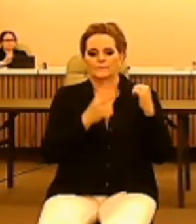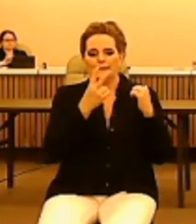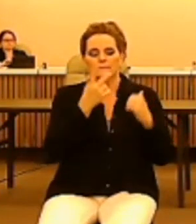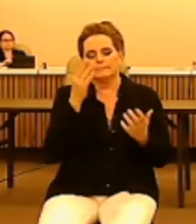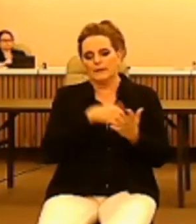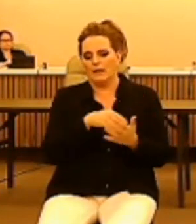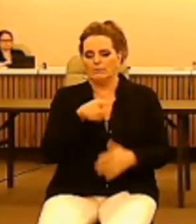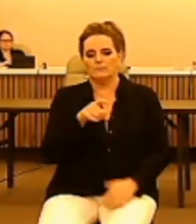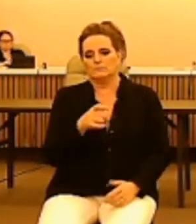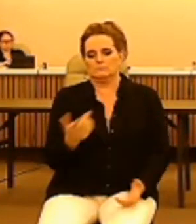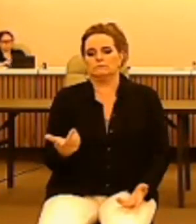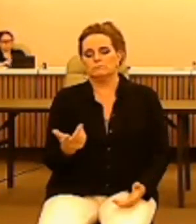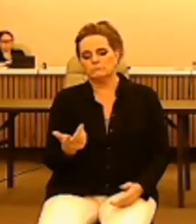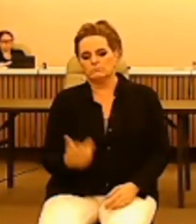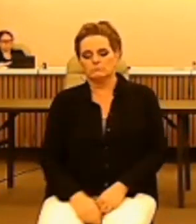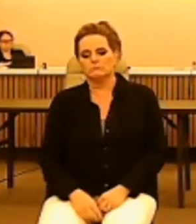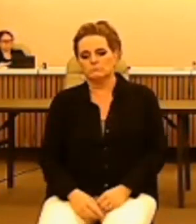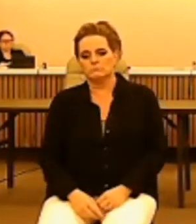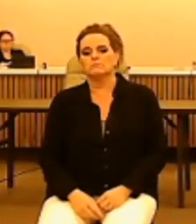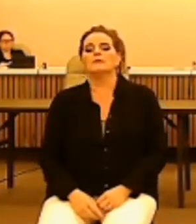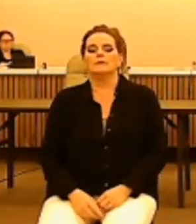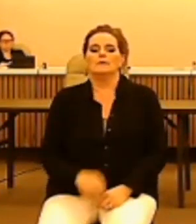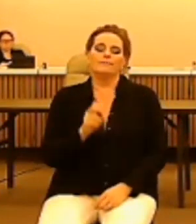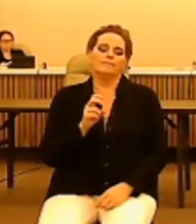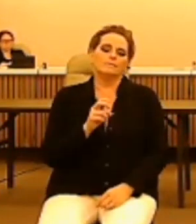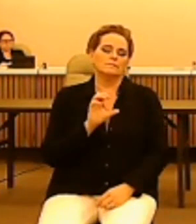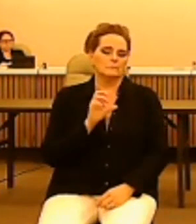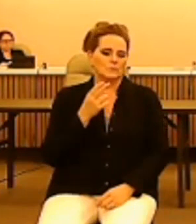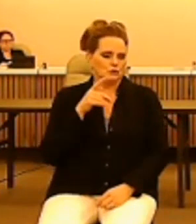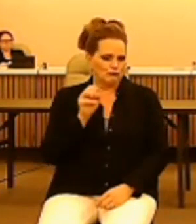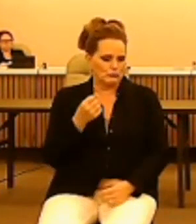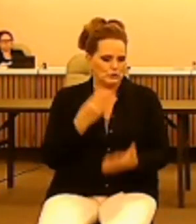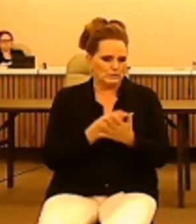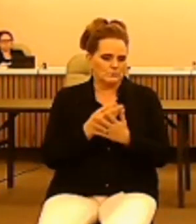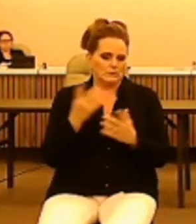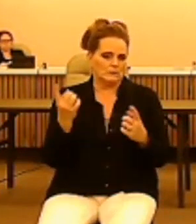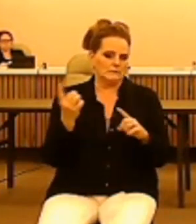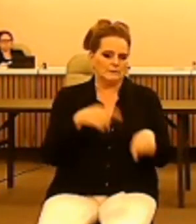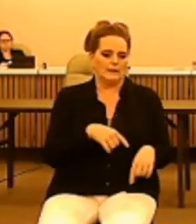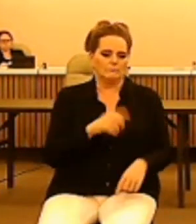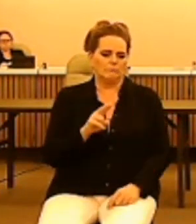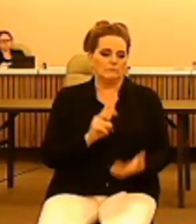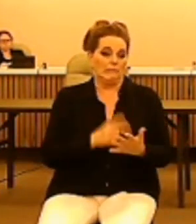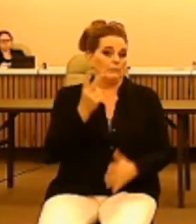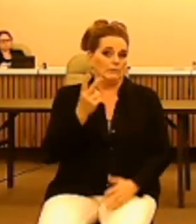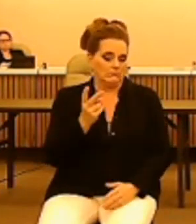Again, this is largely, we got the CHIPS money came in almost double of what we had budgeted for.